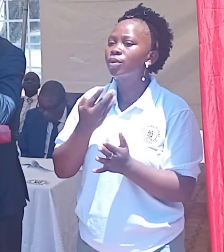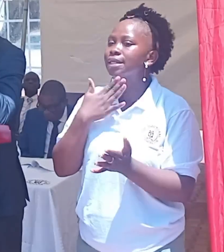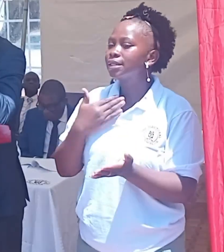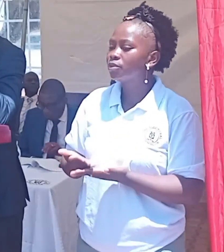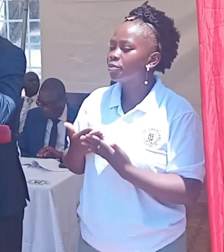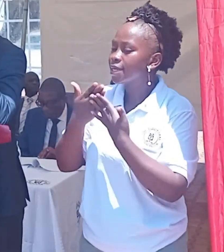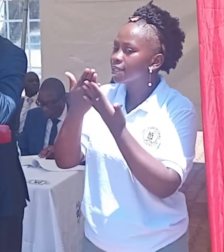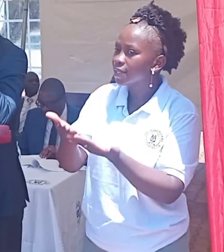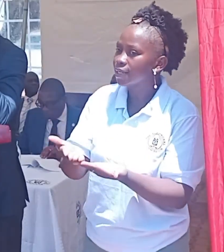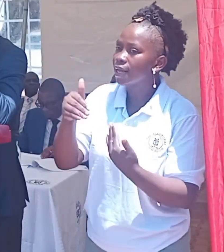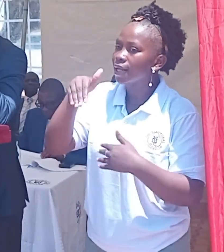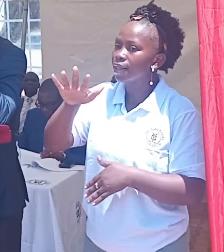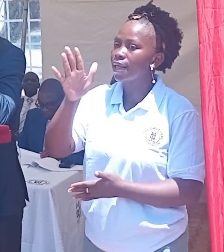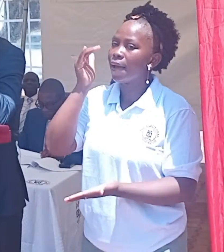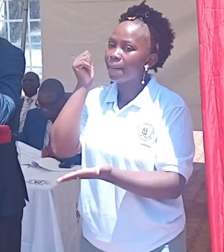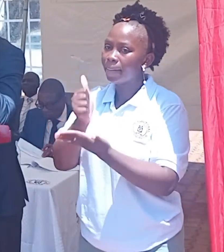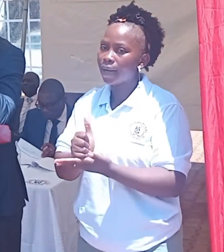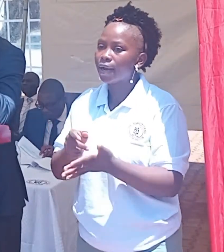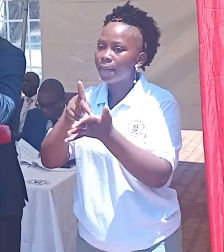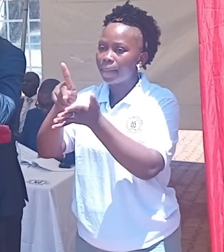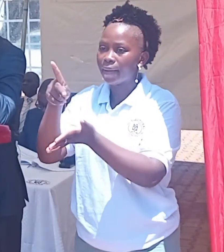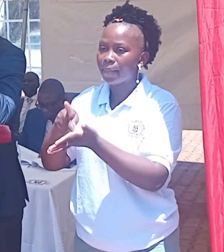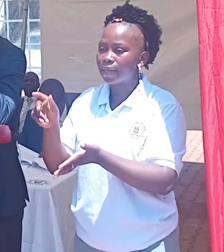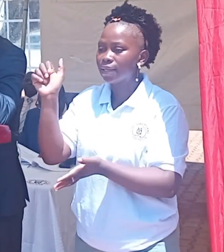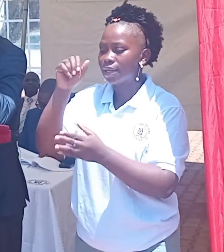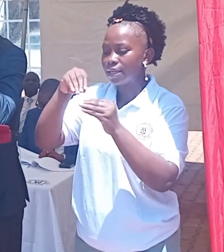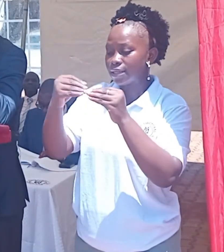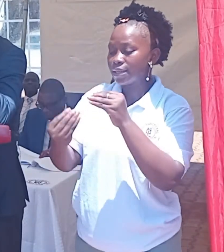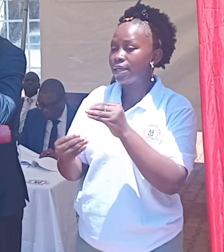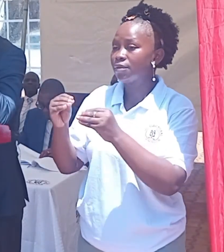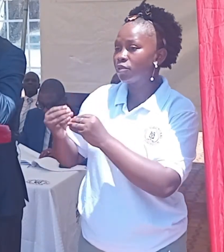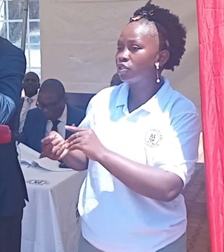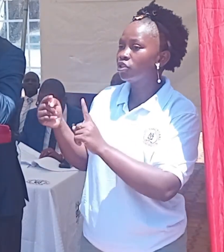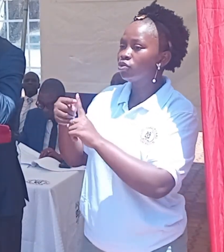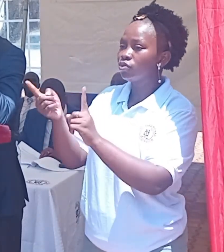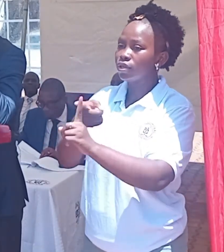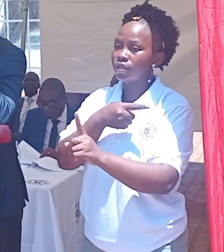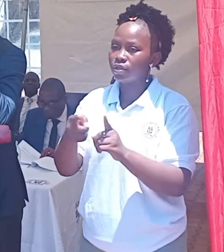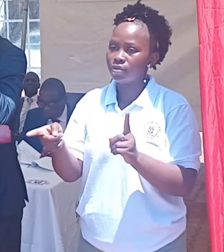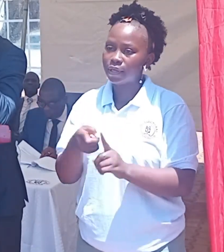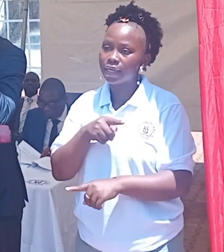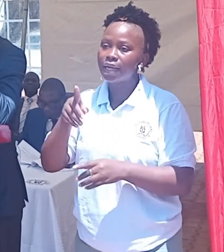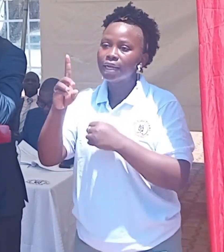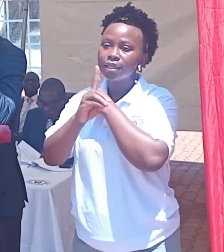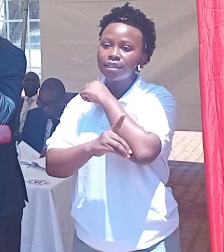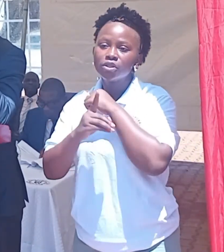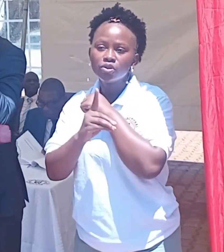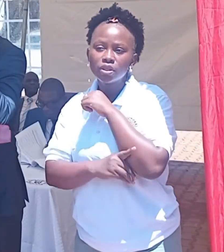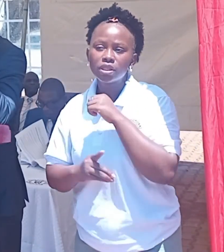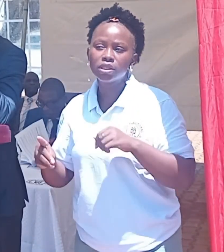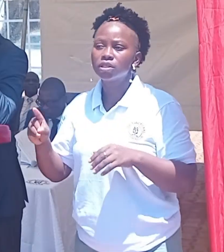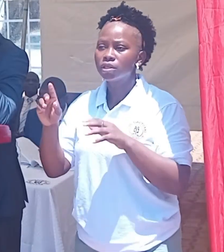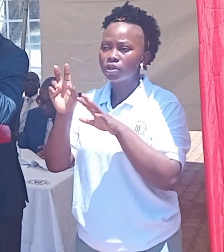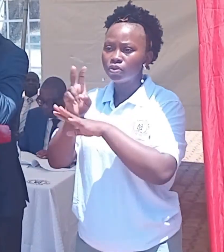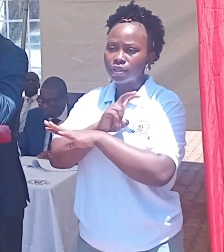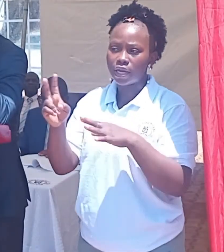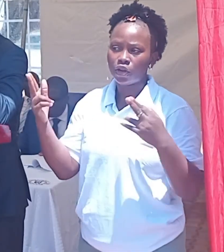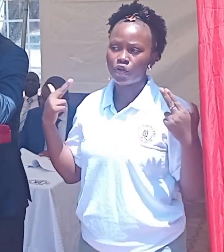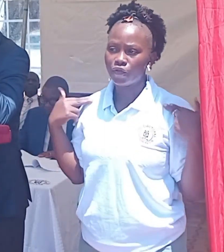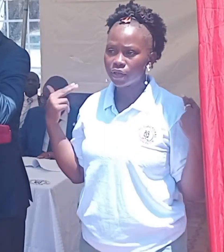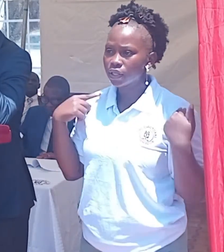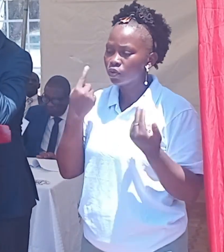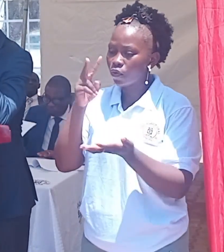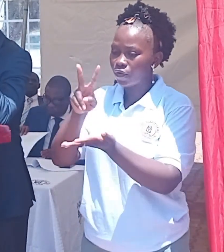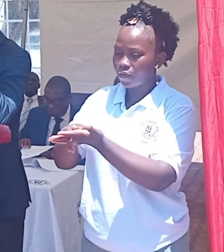present their bank payment slips to the respective district returning officers who will verify